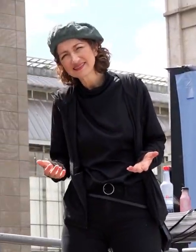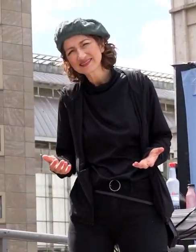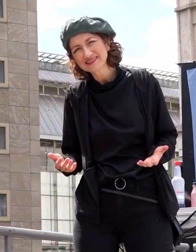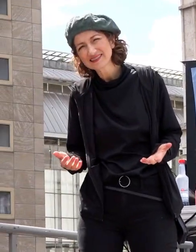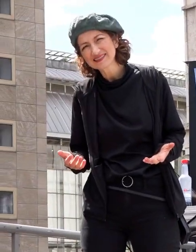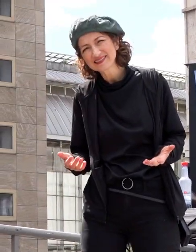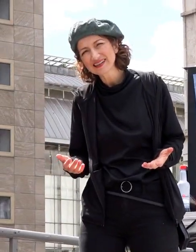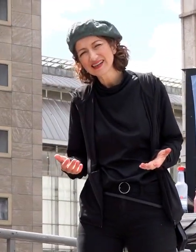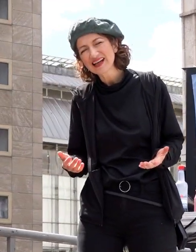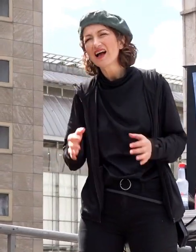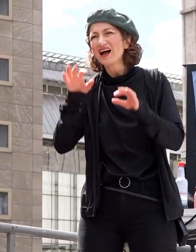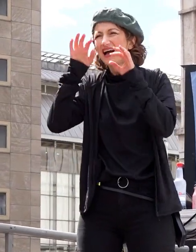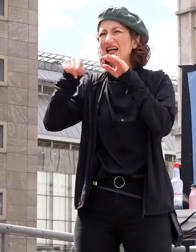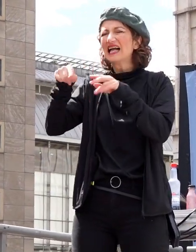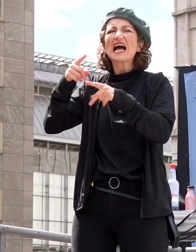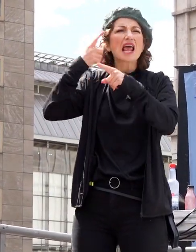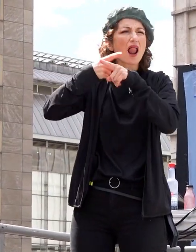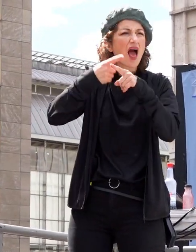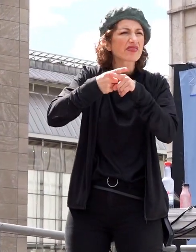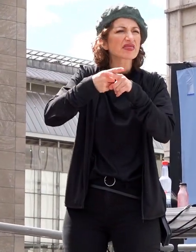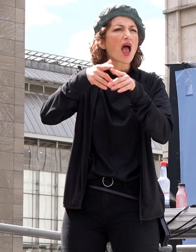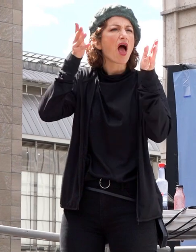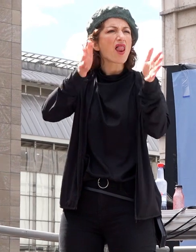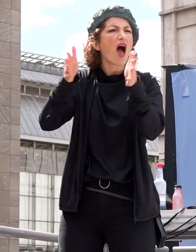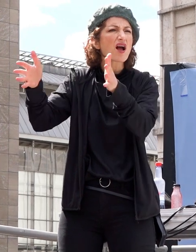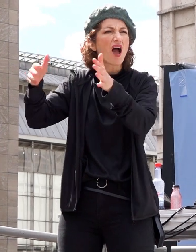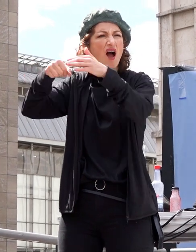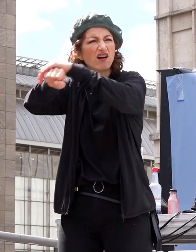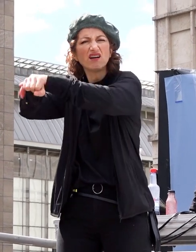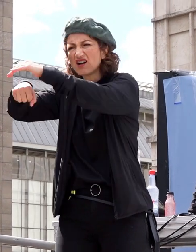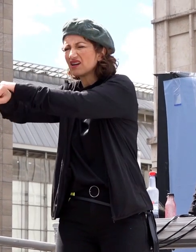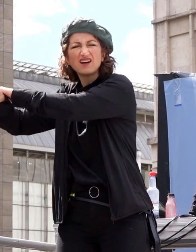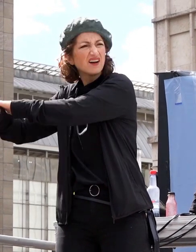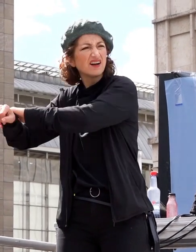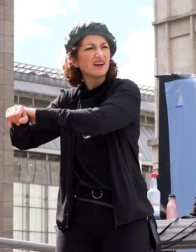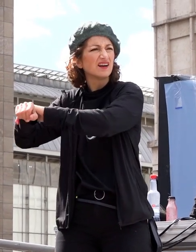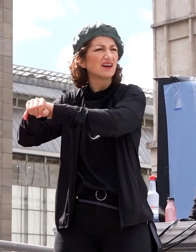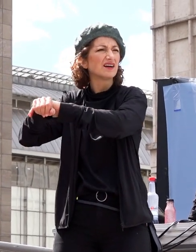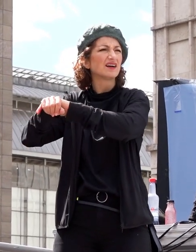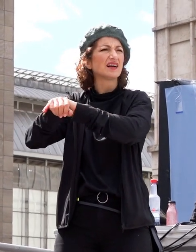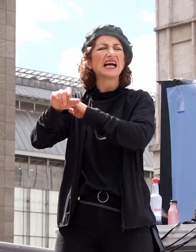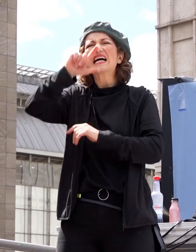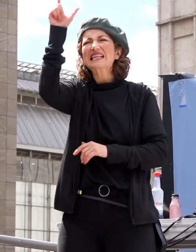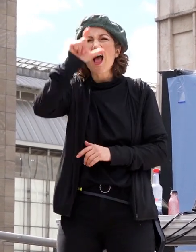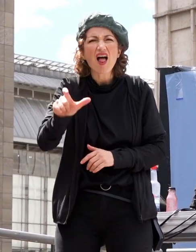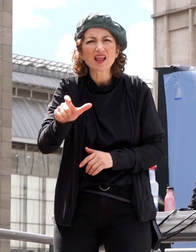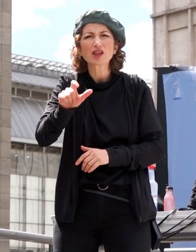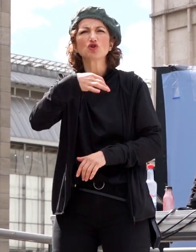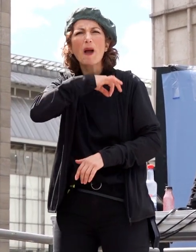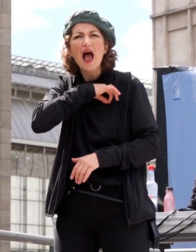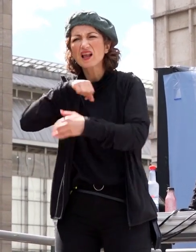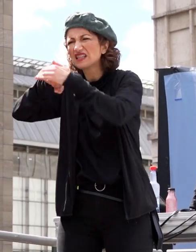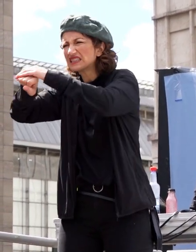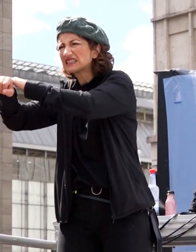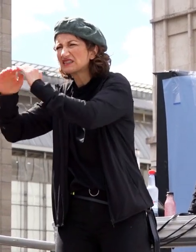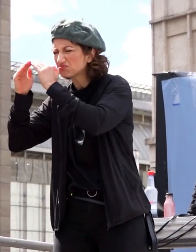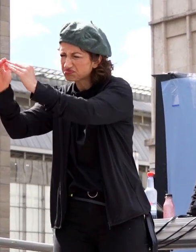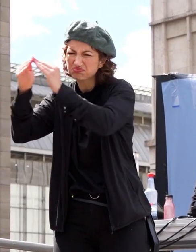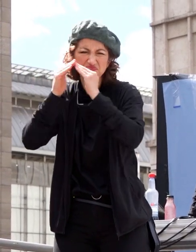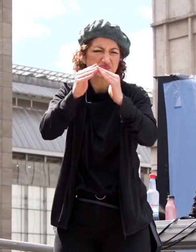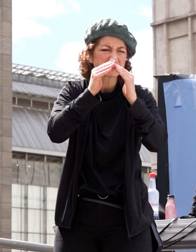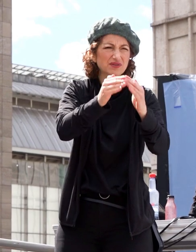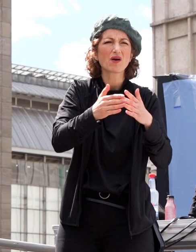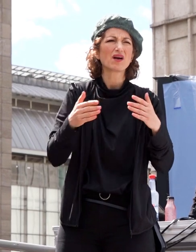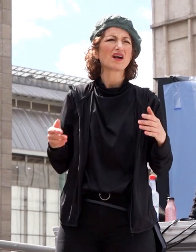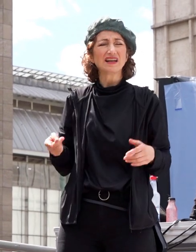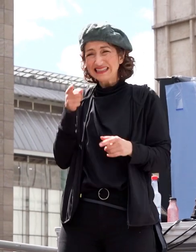Under horrible conditions in Greece, Turkey, Spain, and Italy? If they are hurt in the lagers or